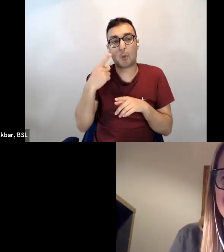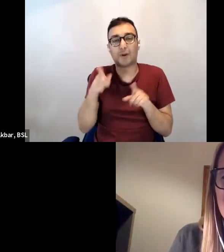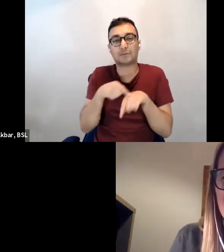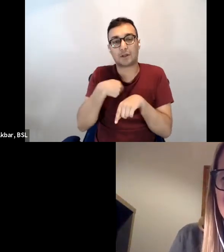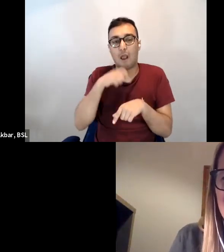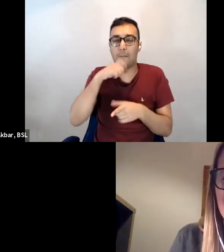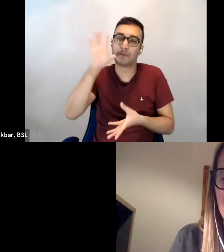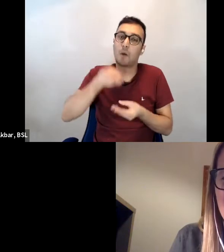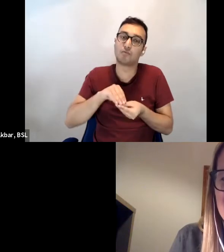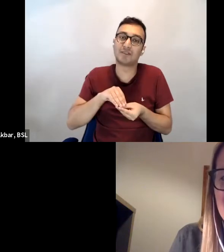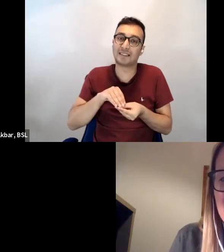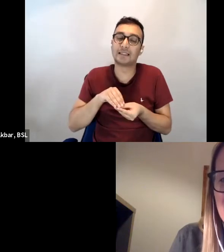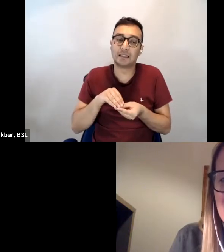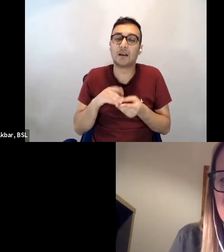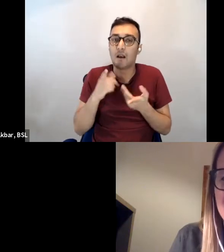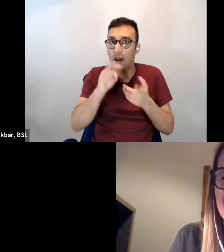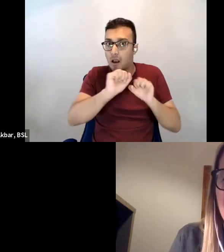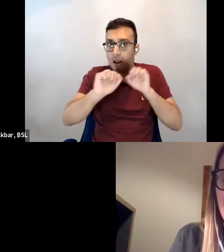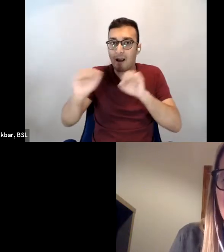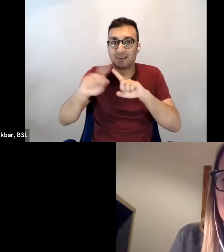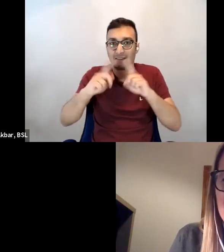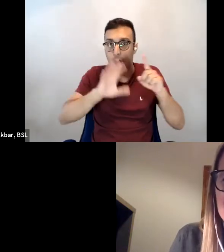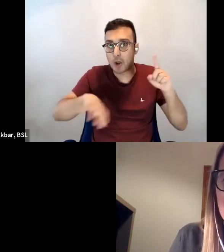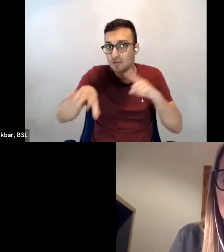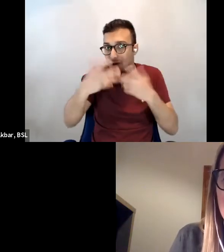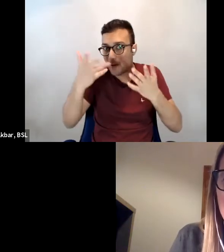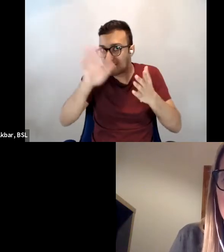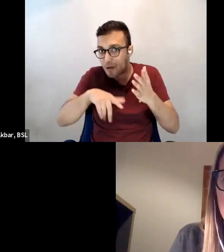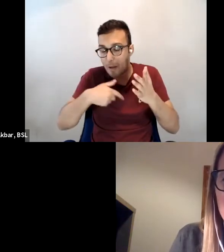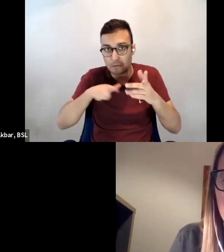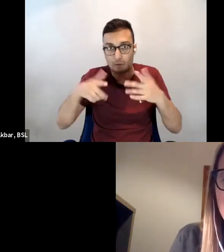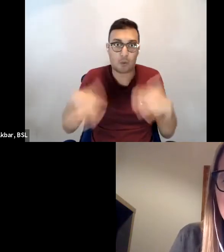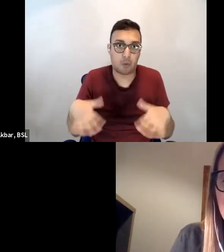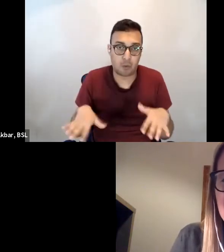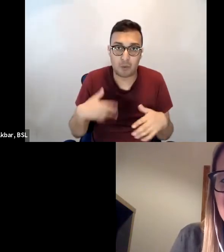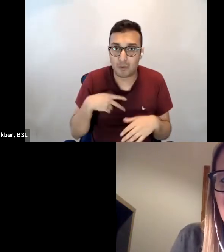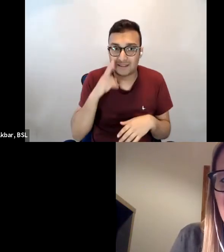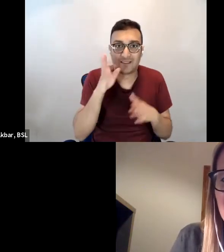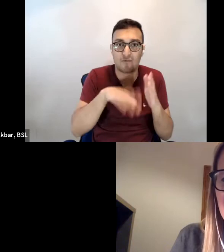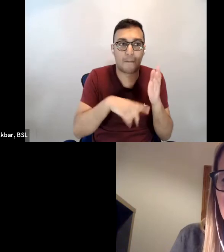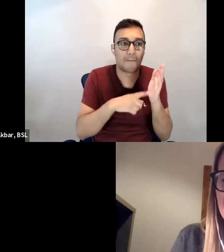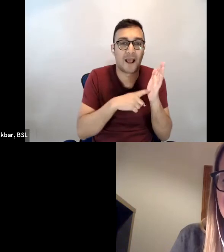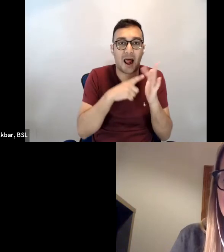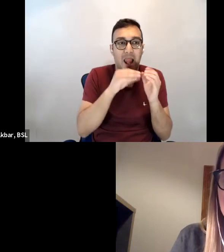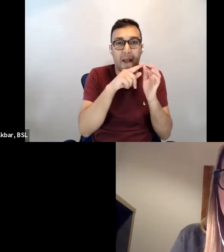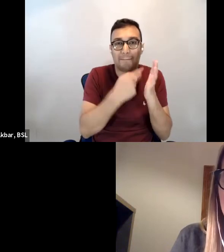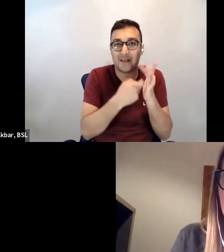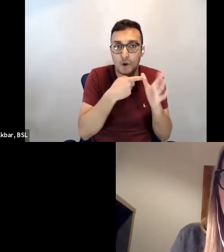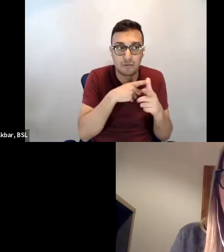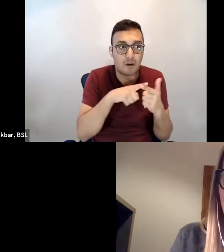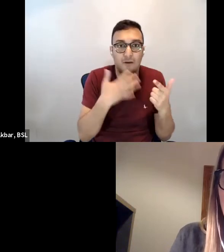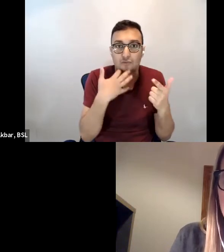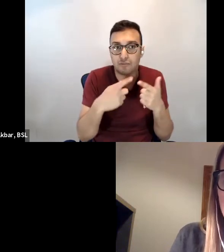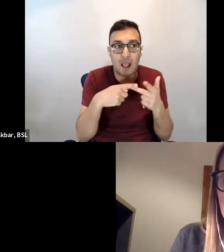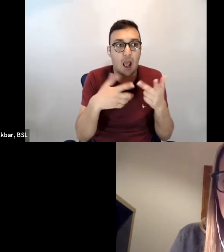areas that you're joining from today, which is incredible to see. So I can see we've got people from Liberia and Israel, the US, India,